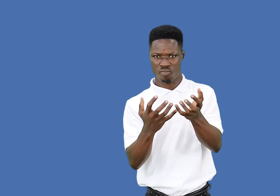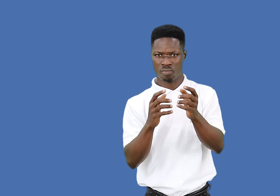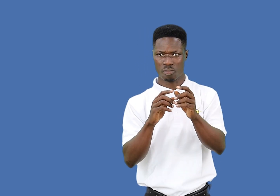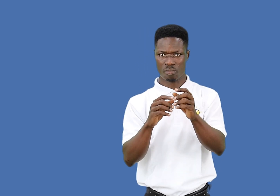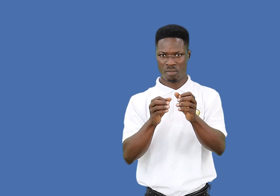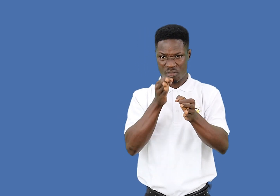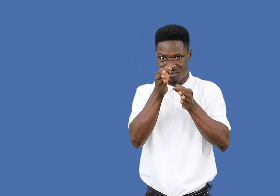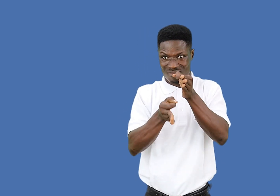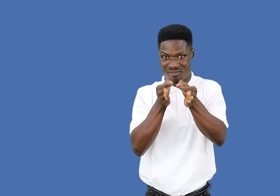unit.